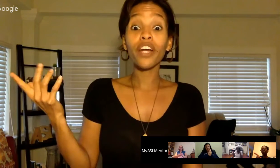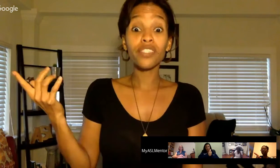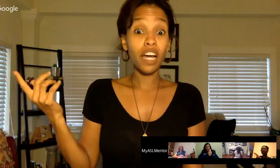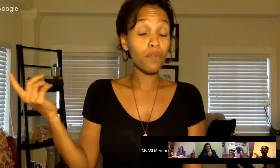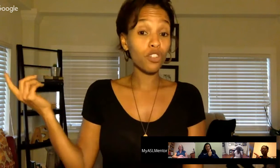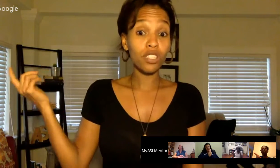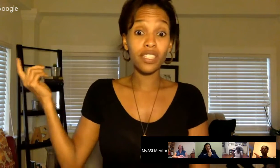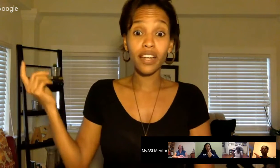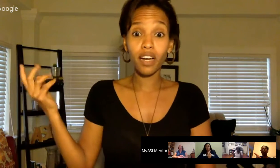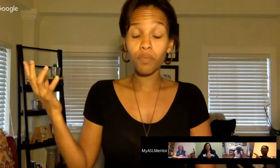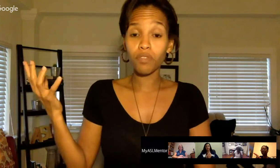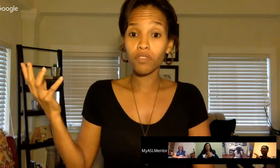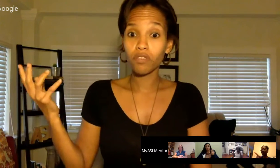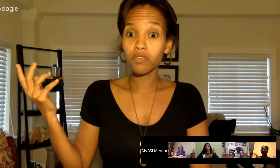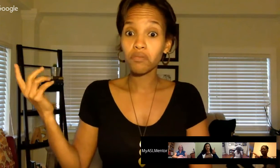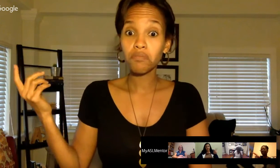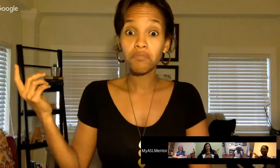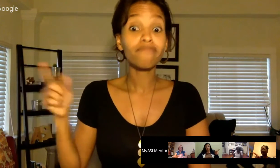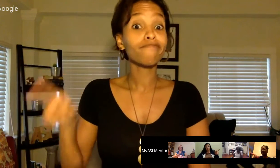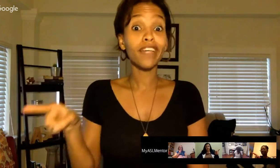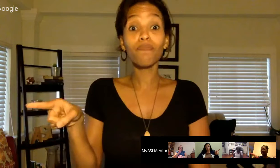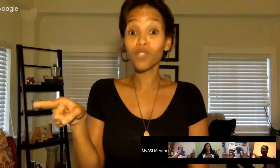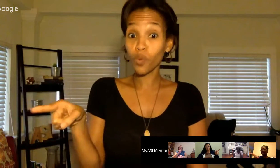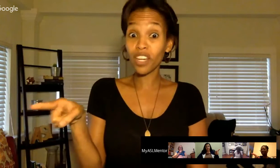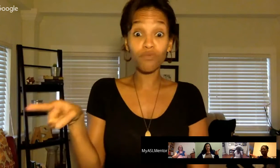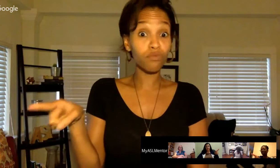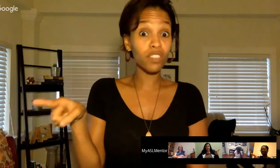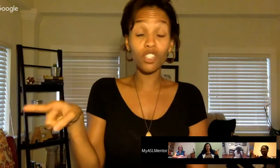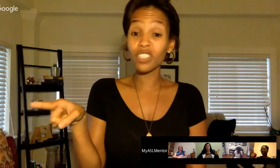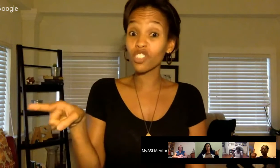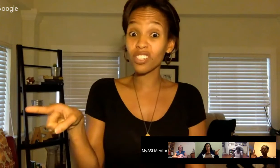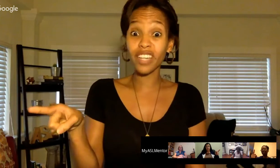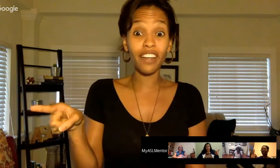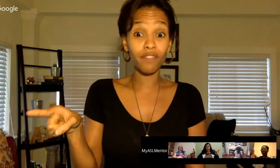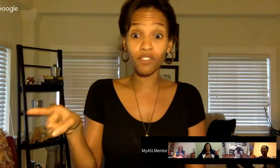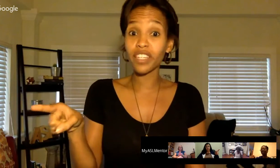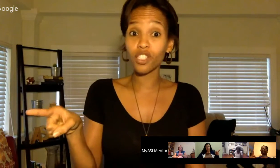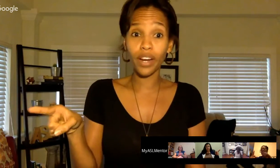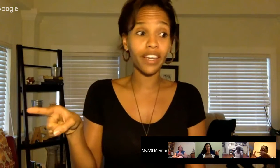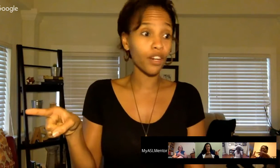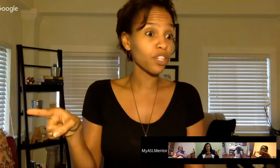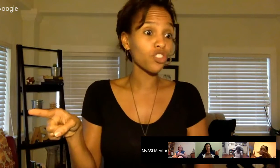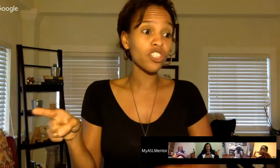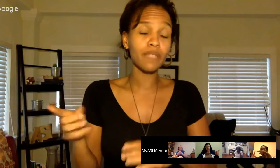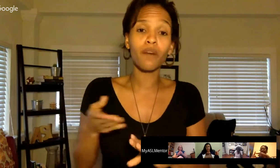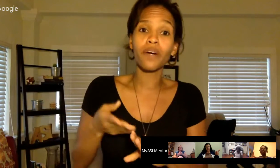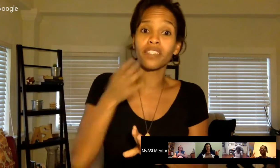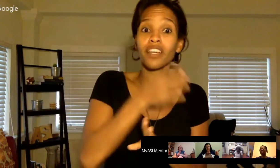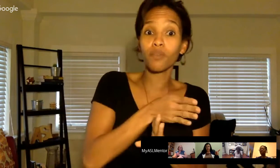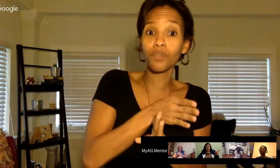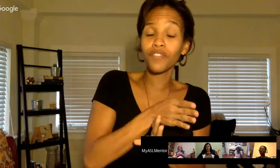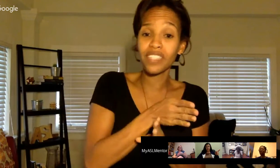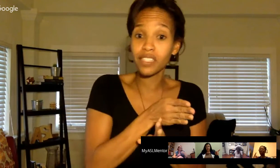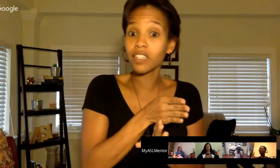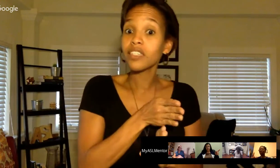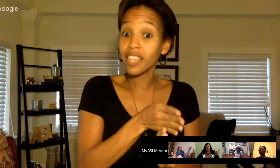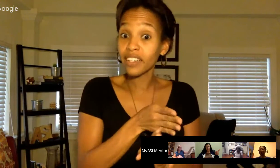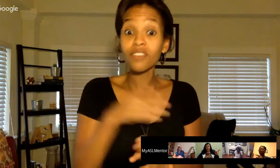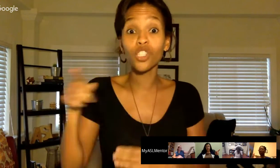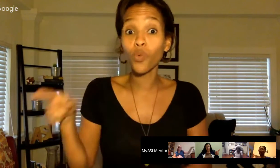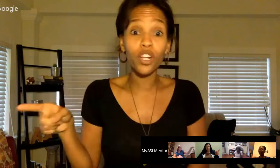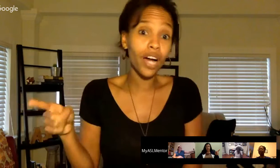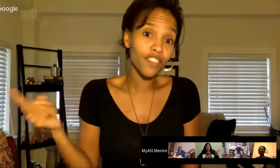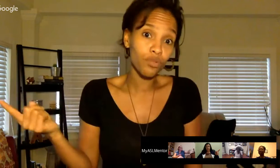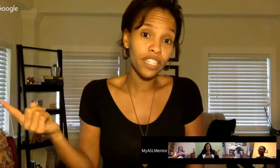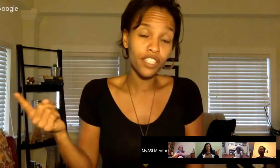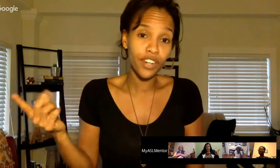And where is that person set up? Yep, so we could literally just sign this right here. We just talked about president in the previous